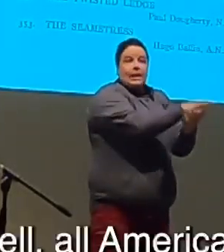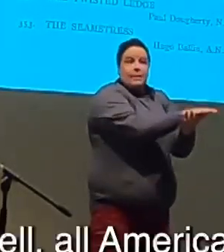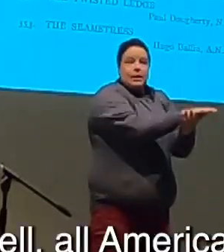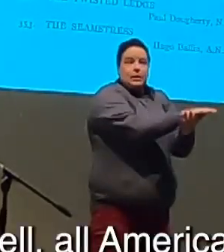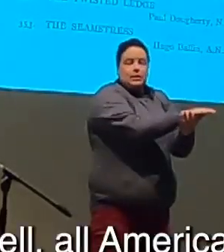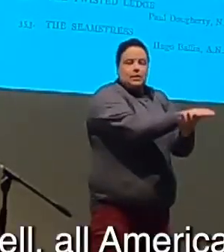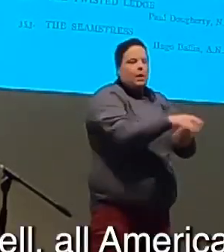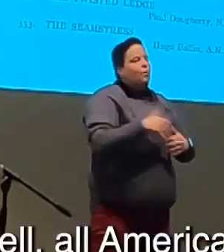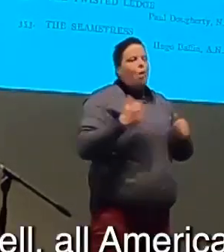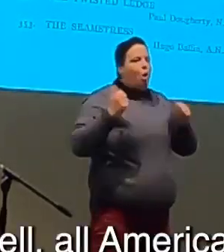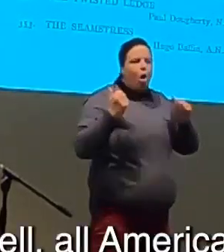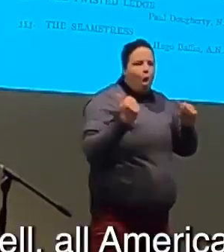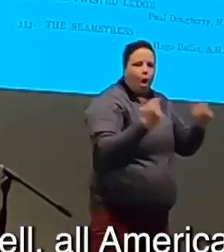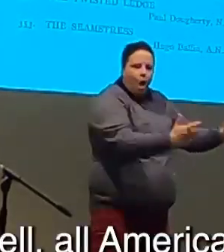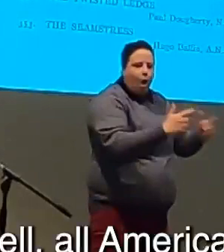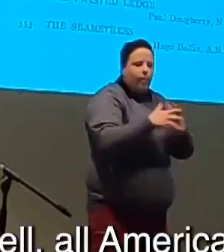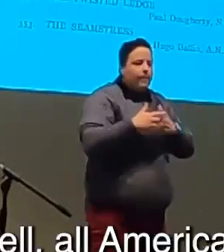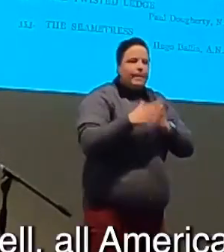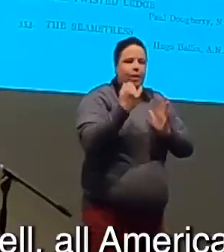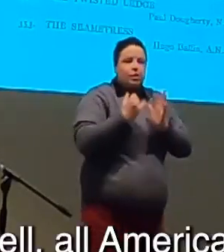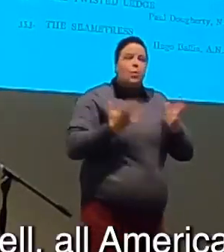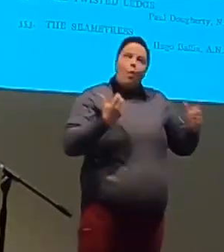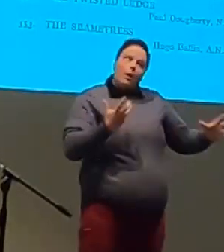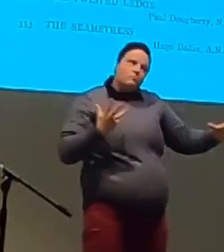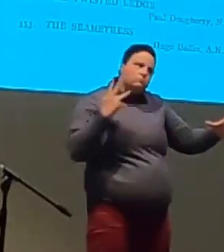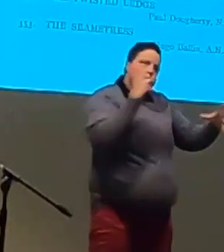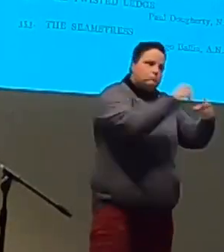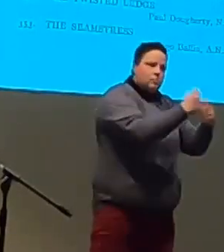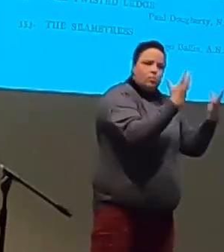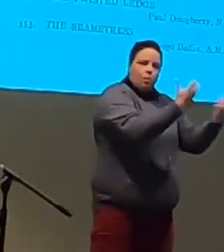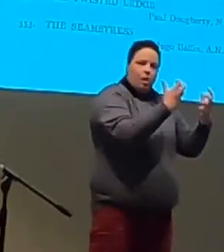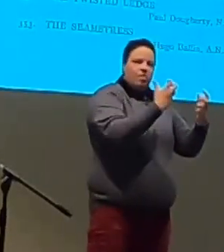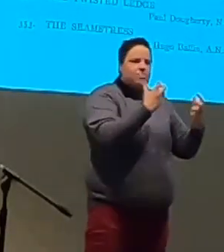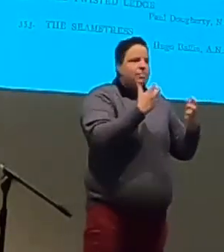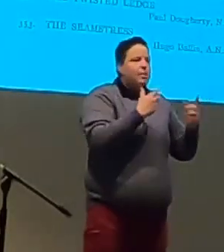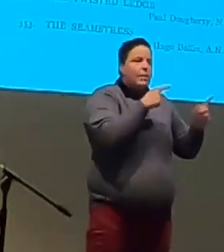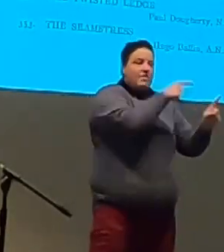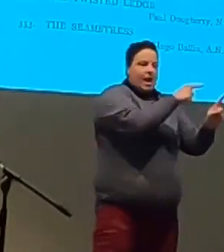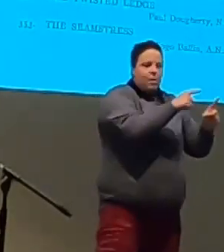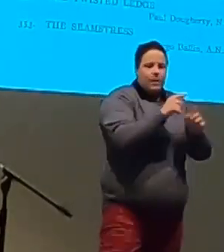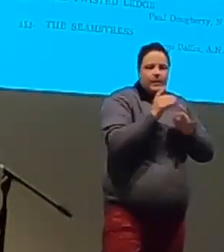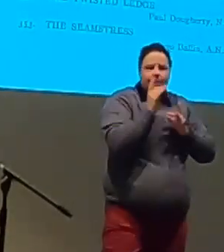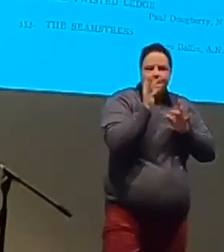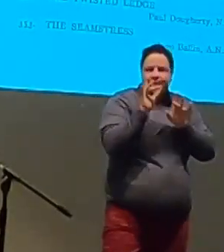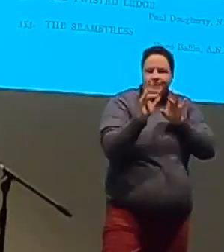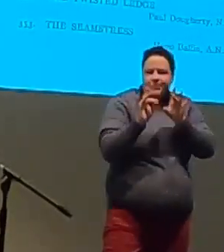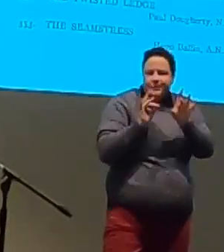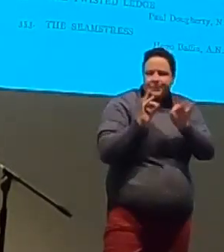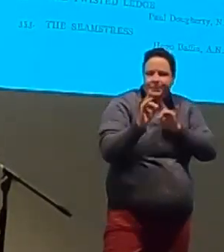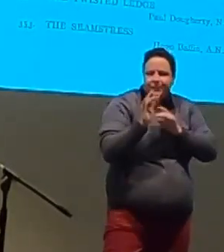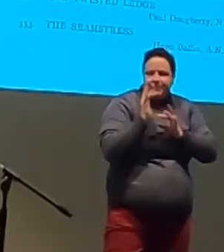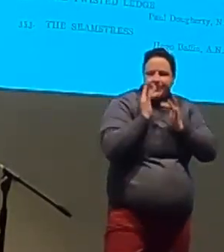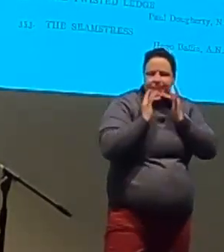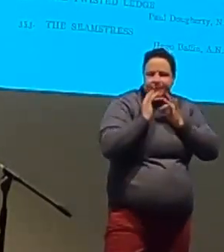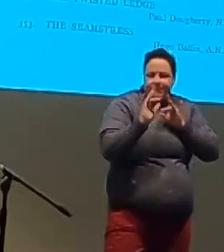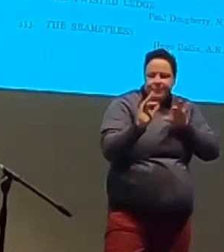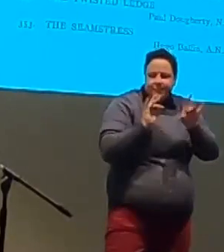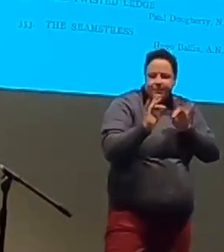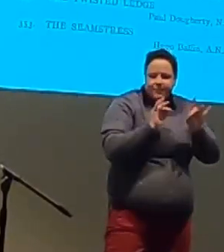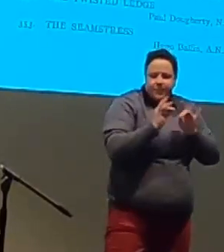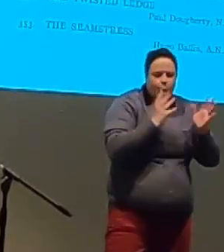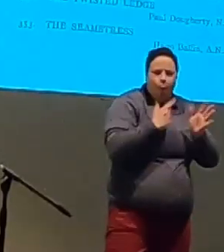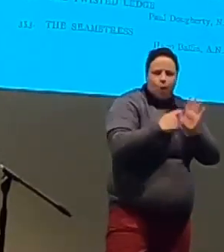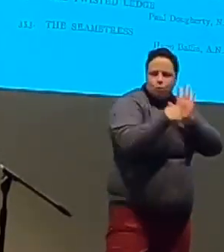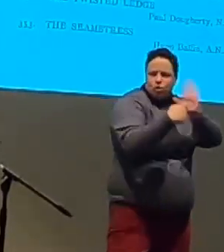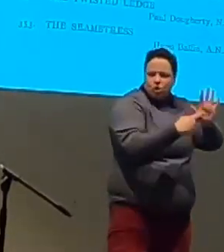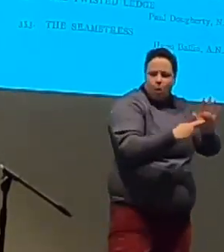Well, all American artists wanted to be part of the Academy, so they were very selective on who and what artworks were shown.